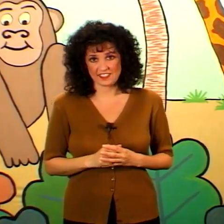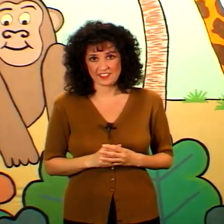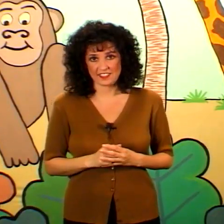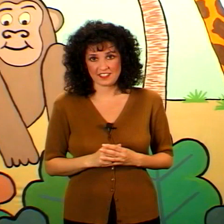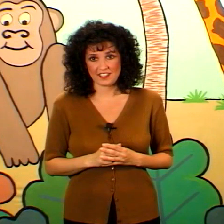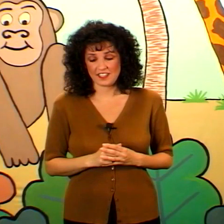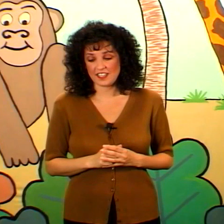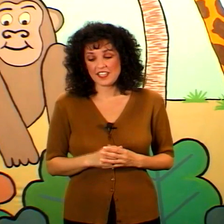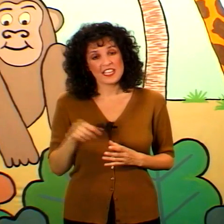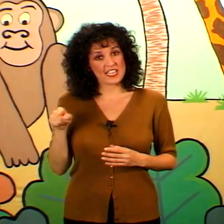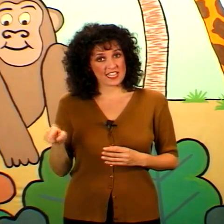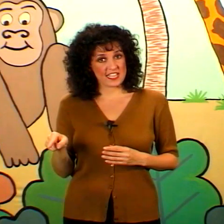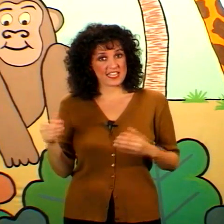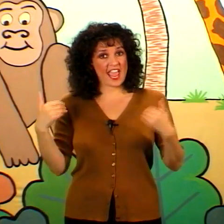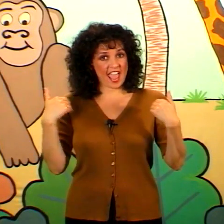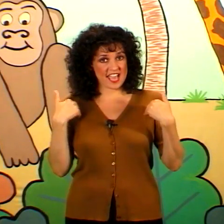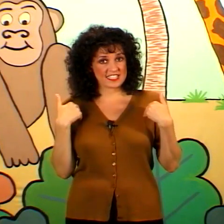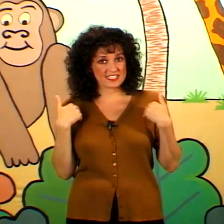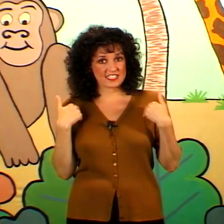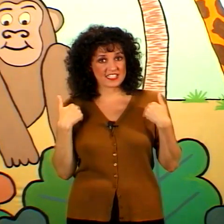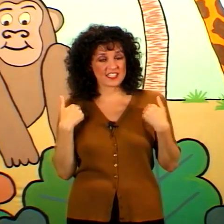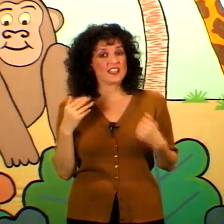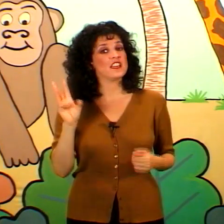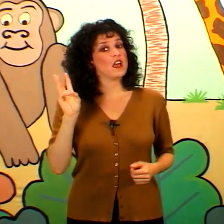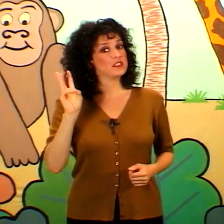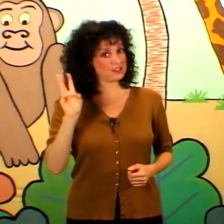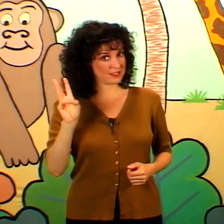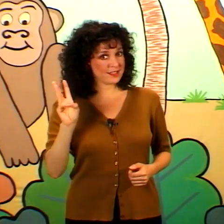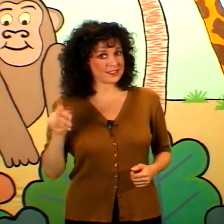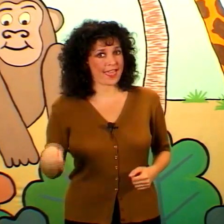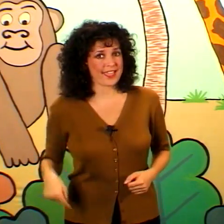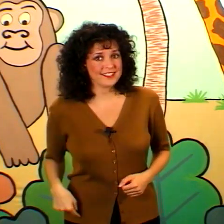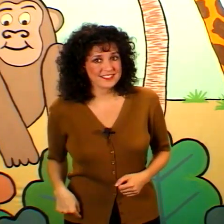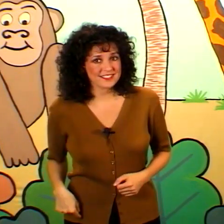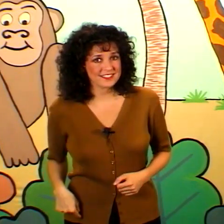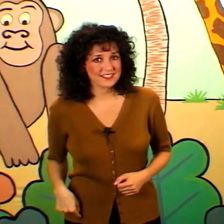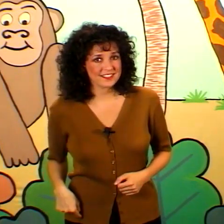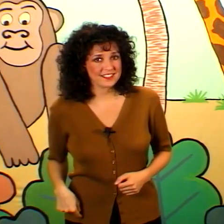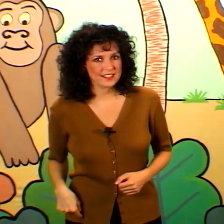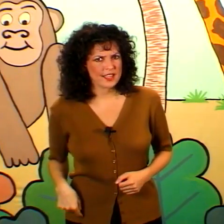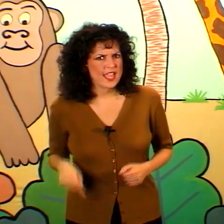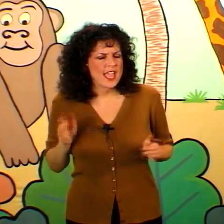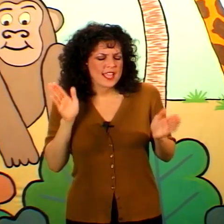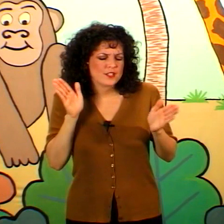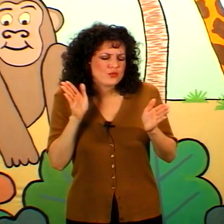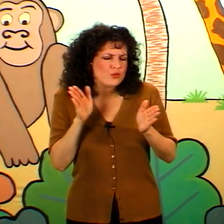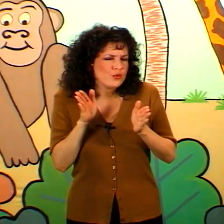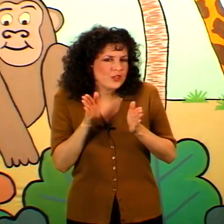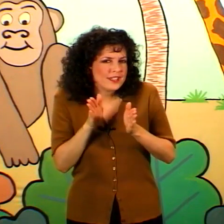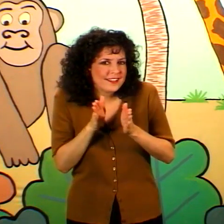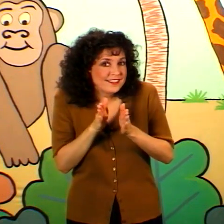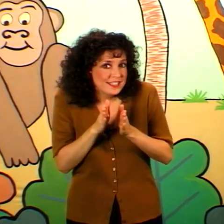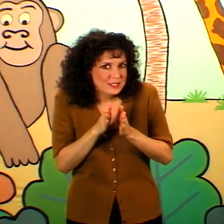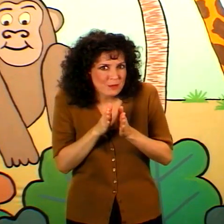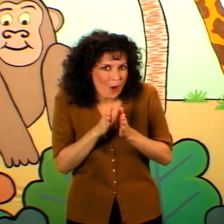It has six legs. It It's really small.